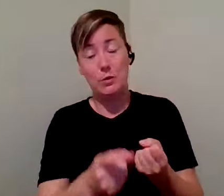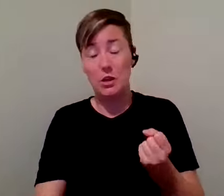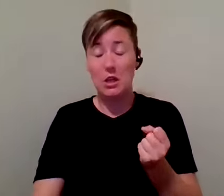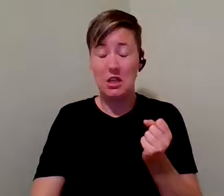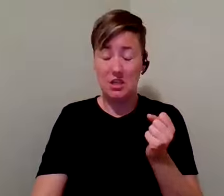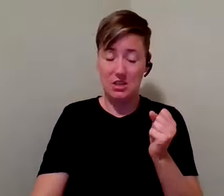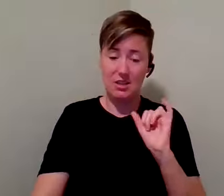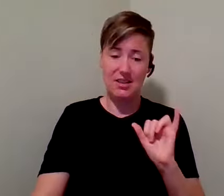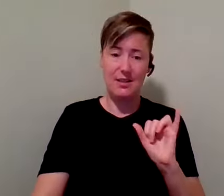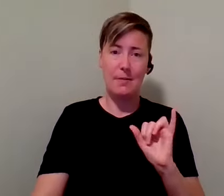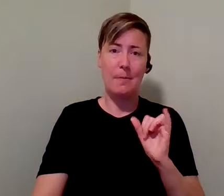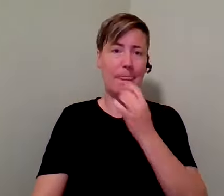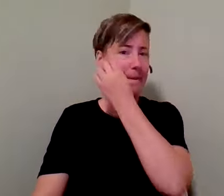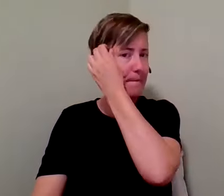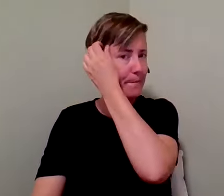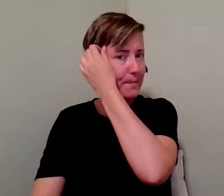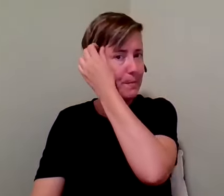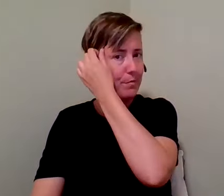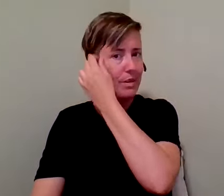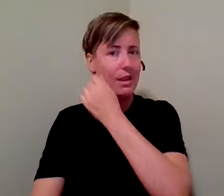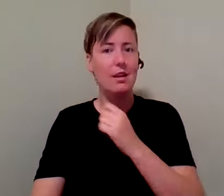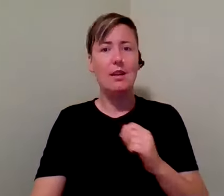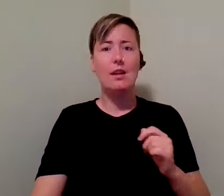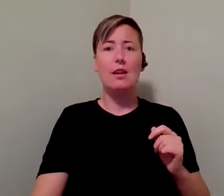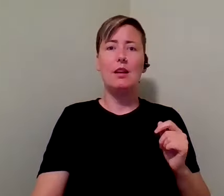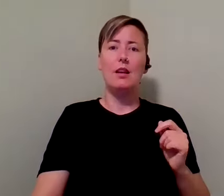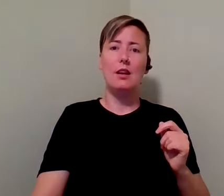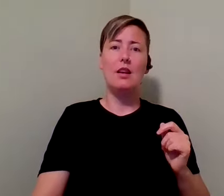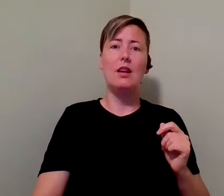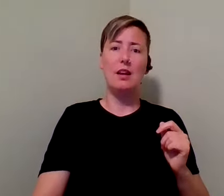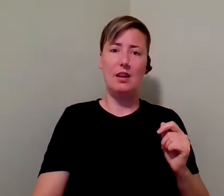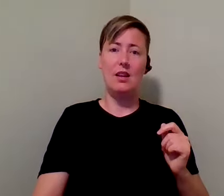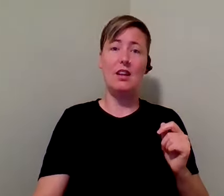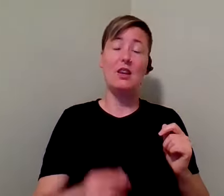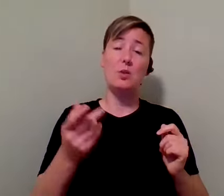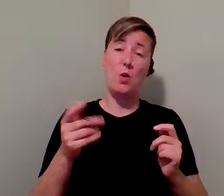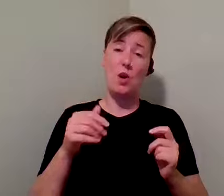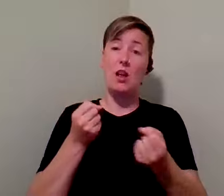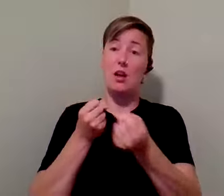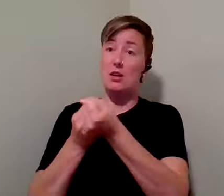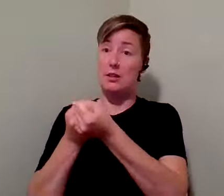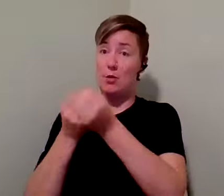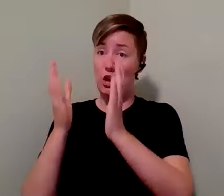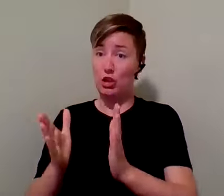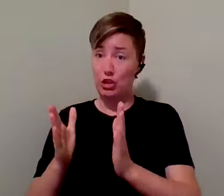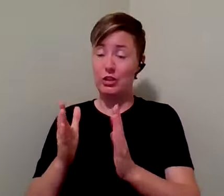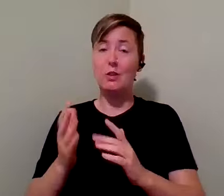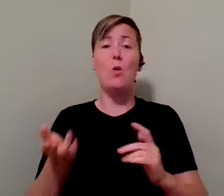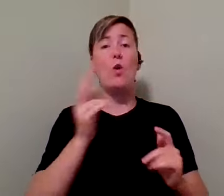called nonsers. You take out the SP and put an N in front. These are guys who are probably hard drunks